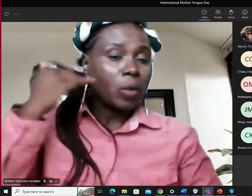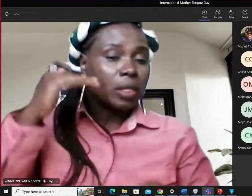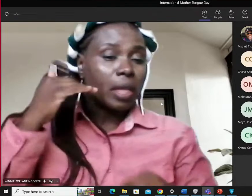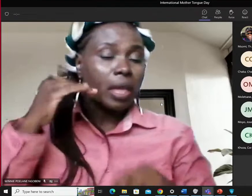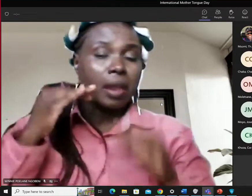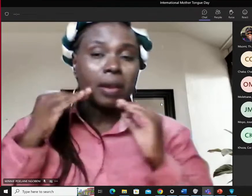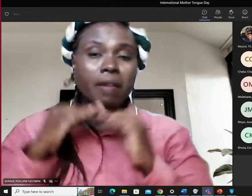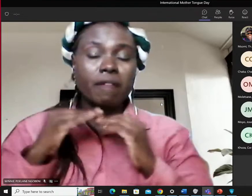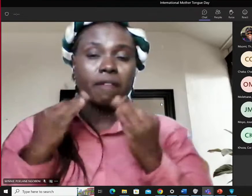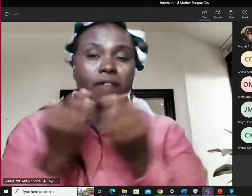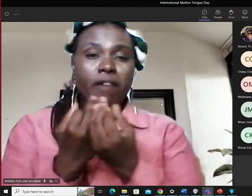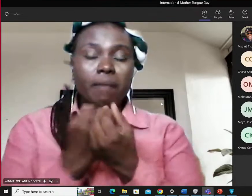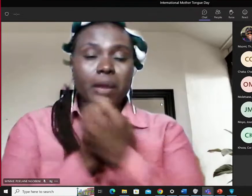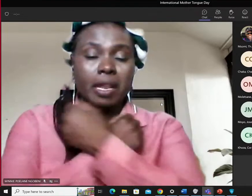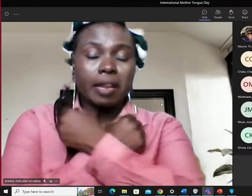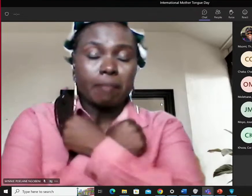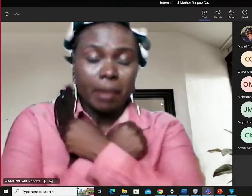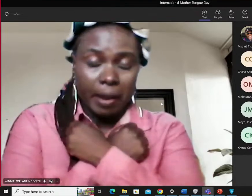people.